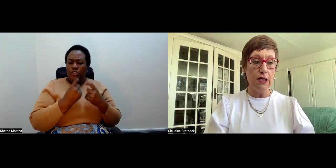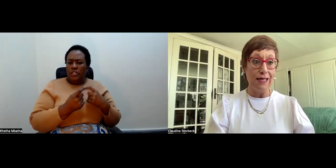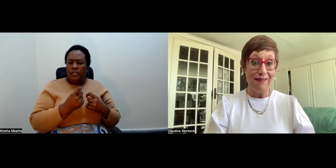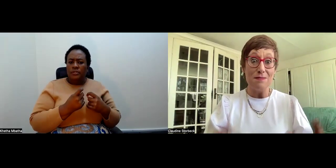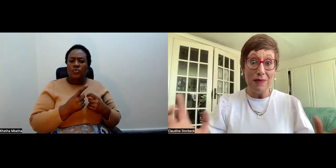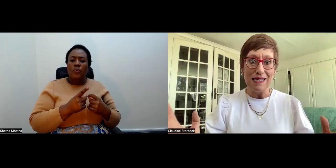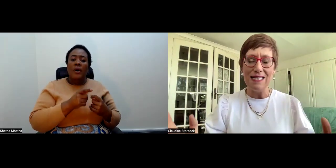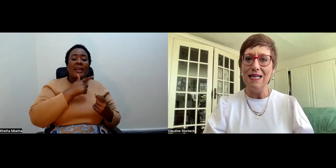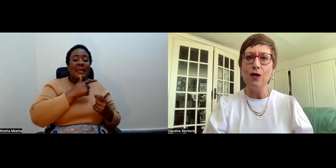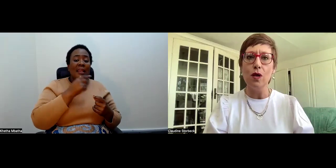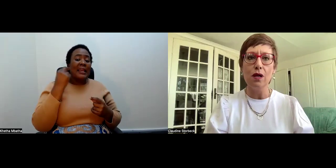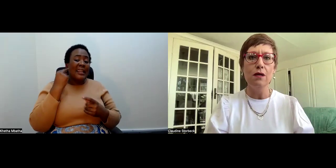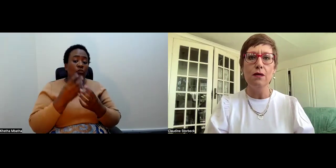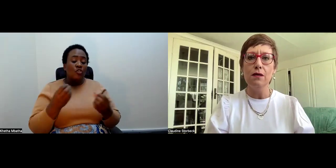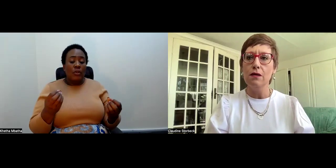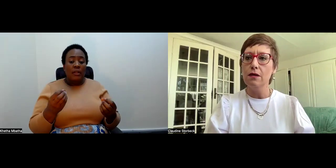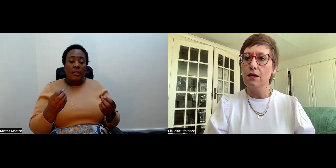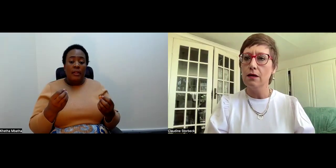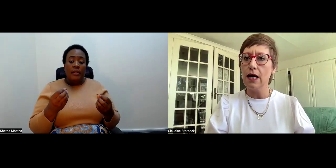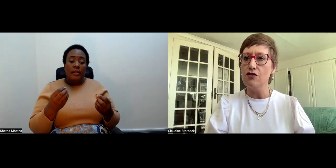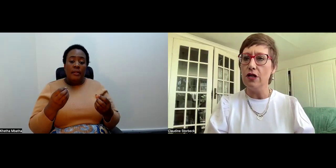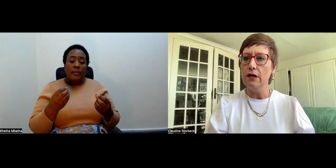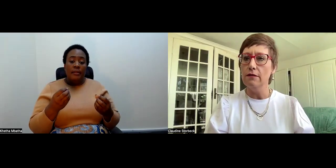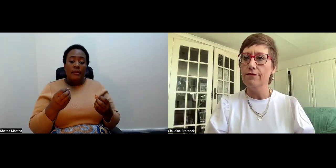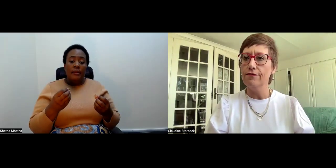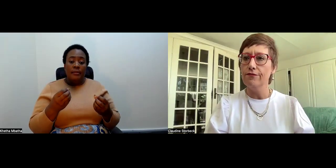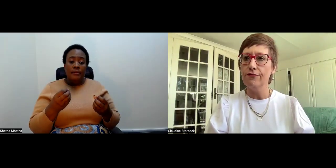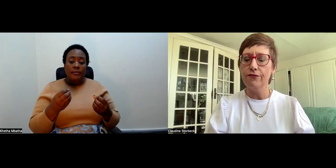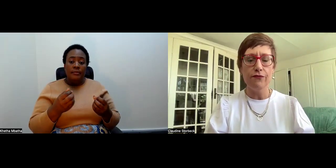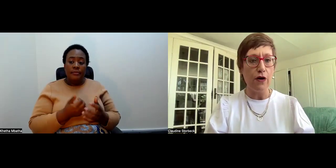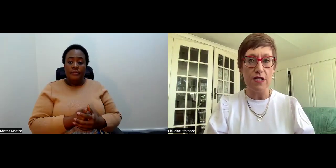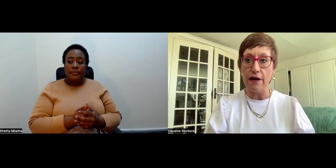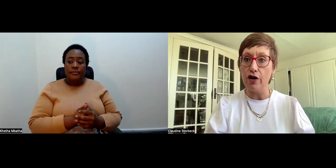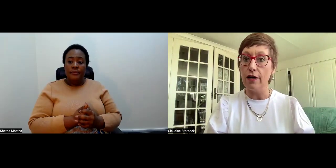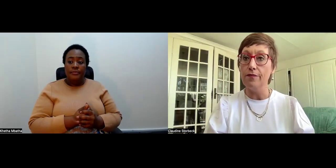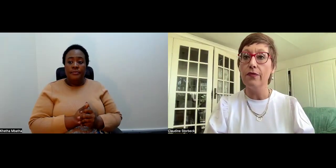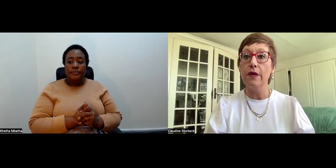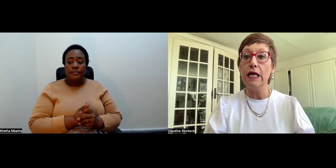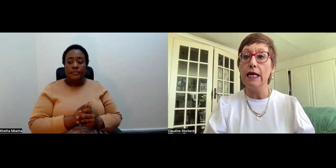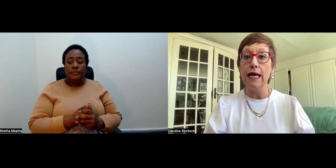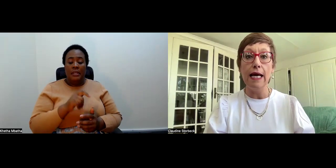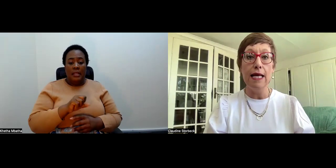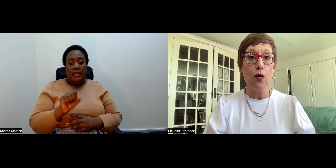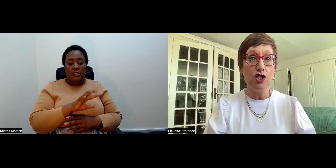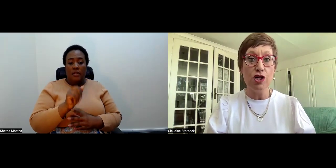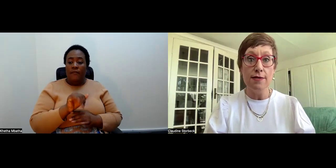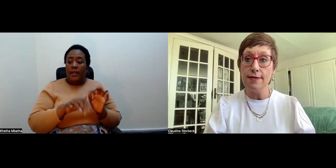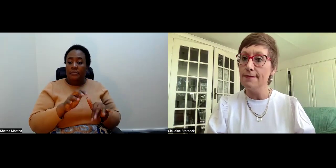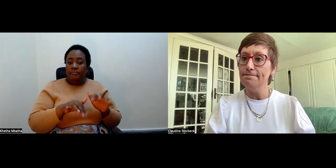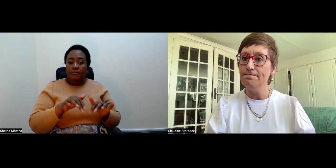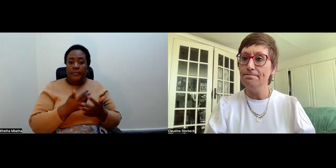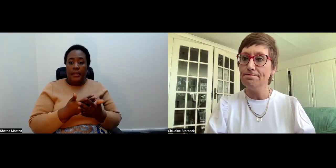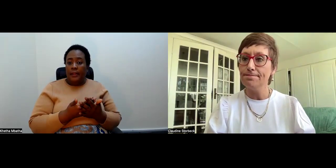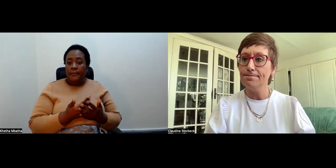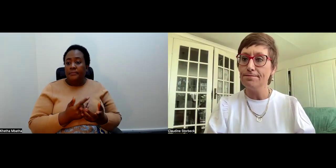children in this multilingual country of South Africa? Any